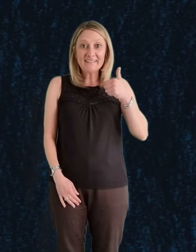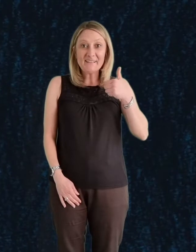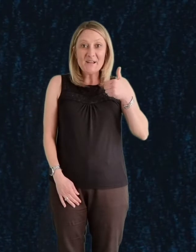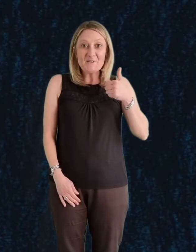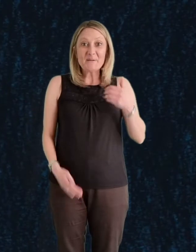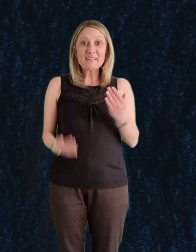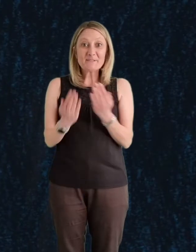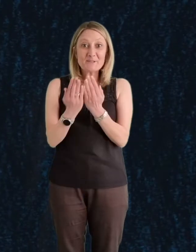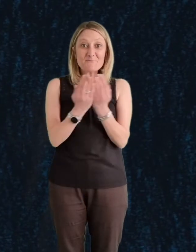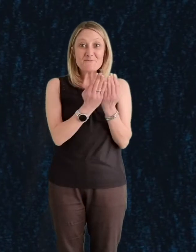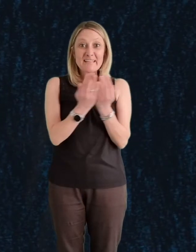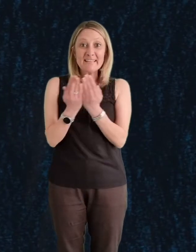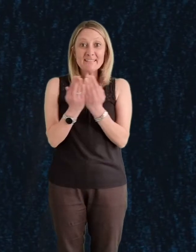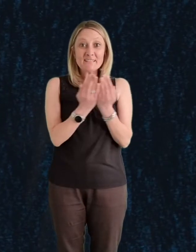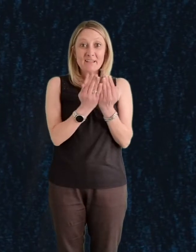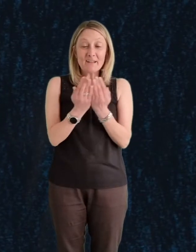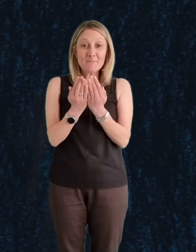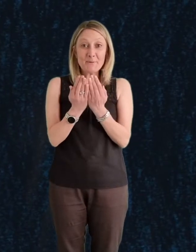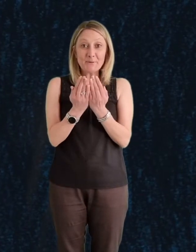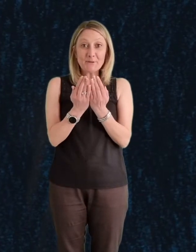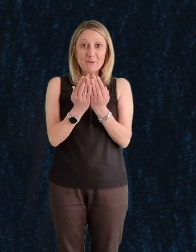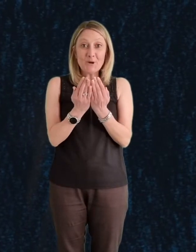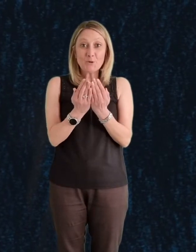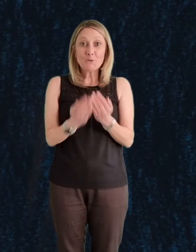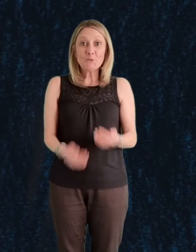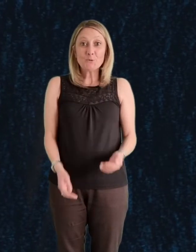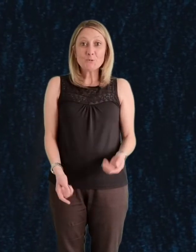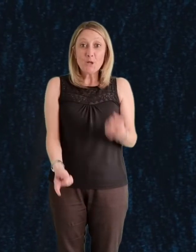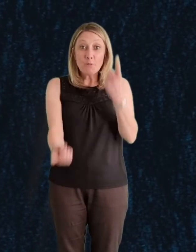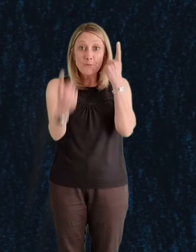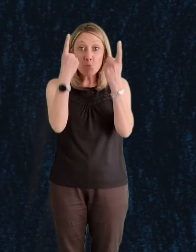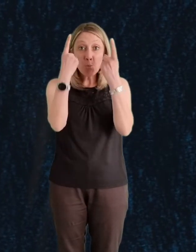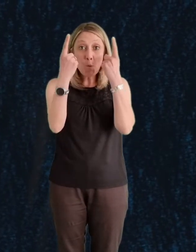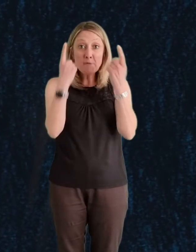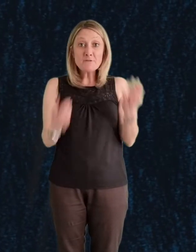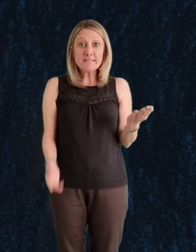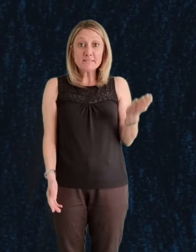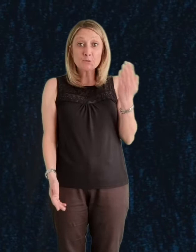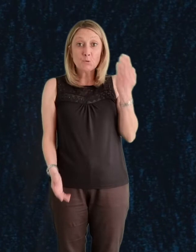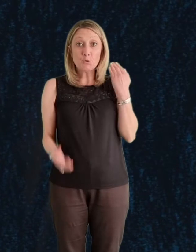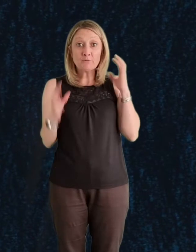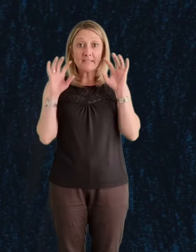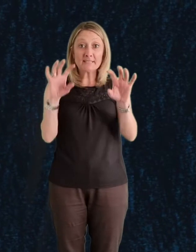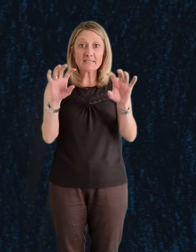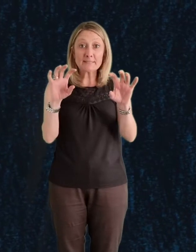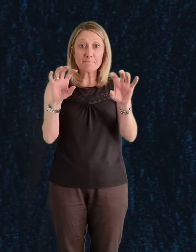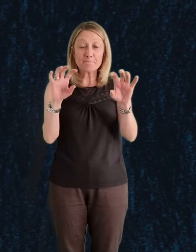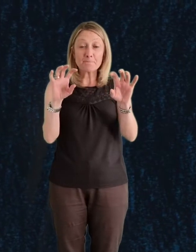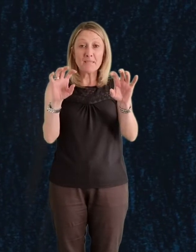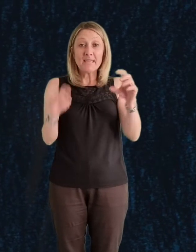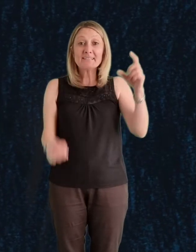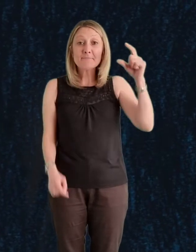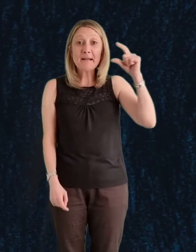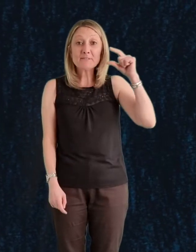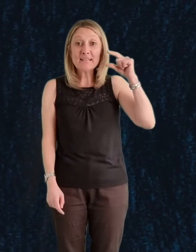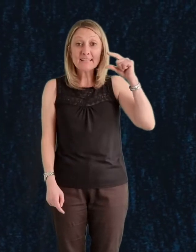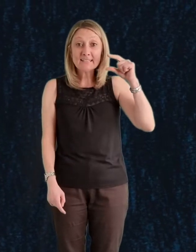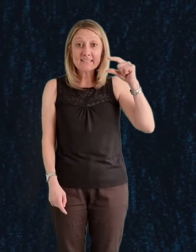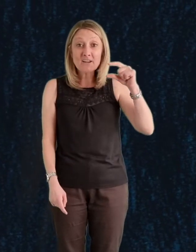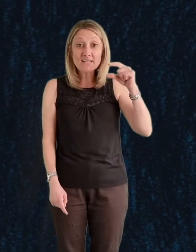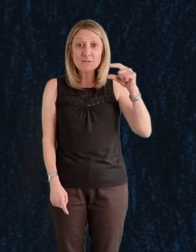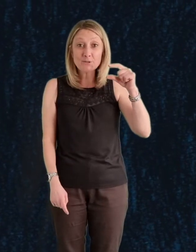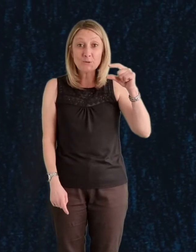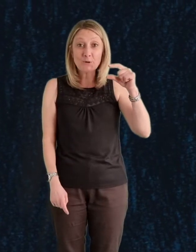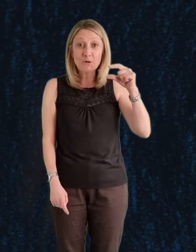Hi, we're going to read a book called The Worrysaurus. It's about a